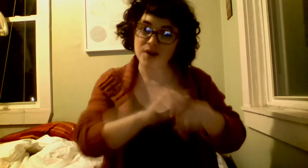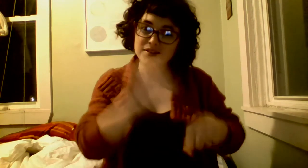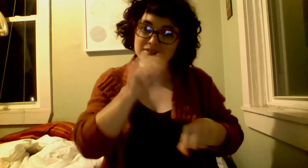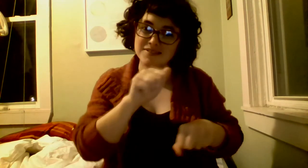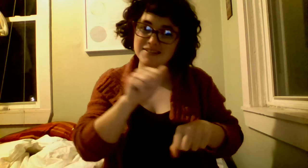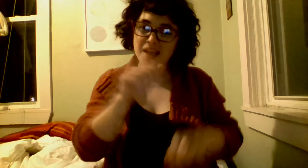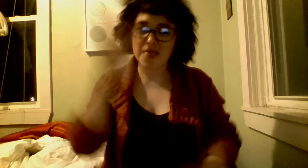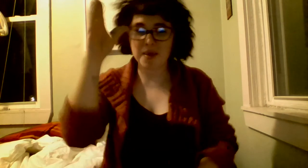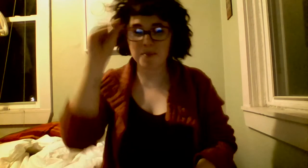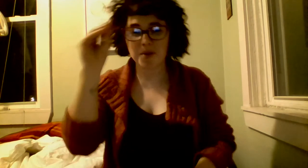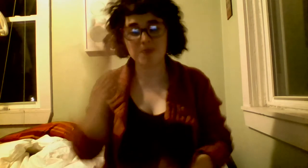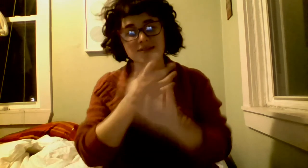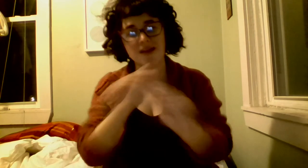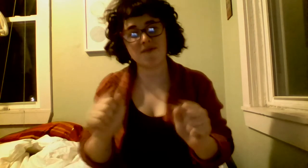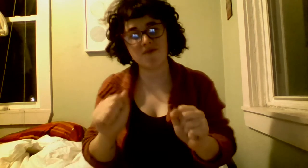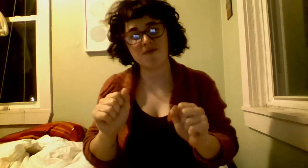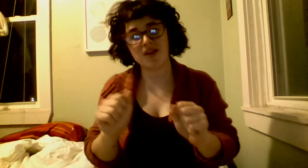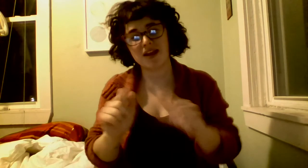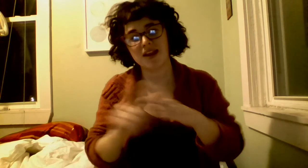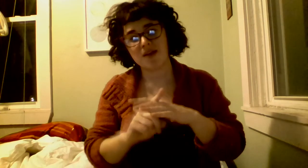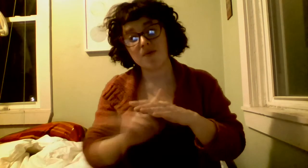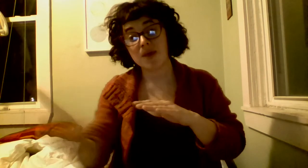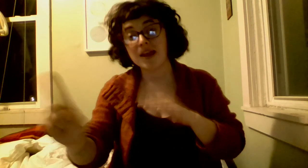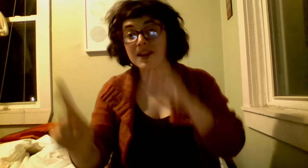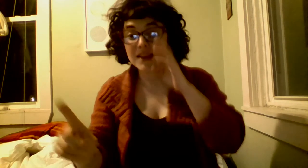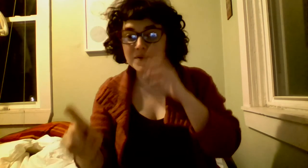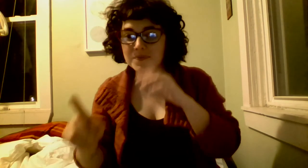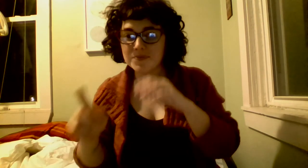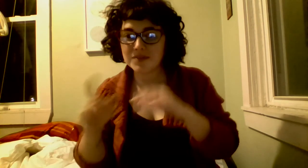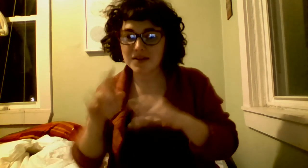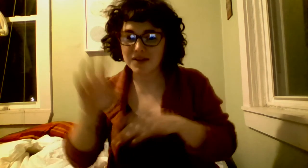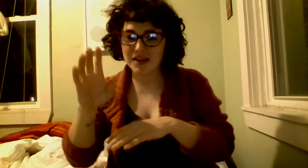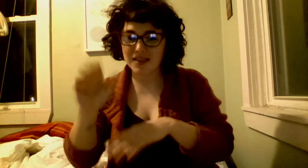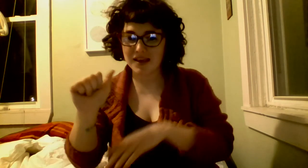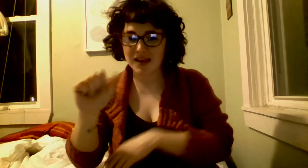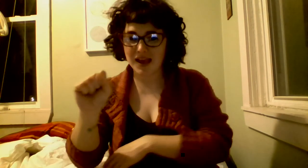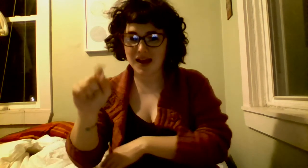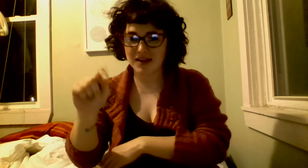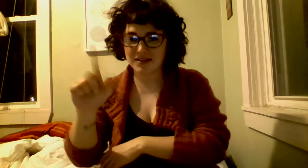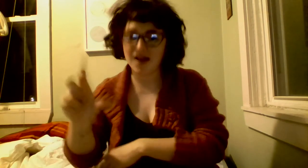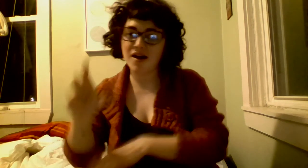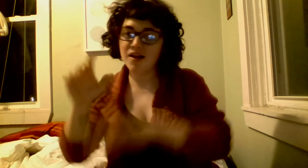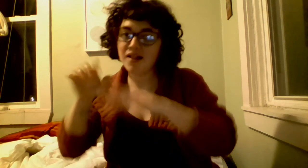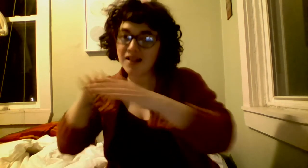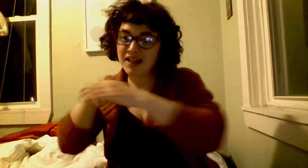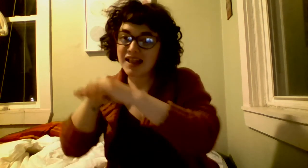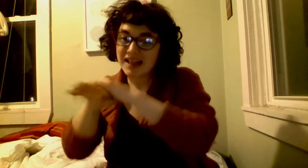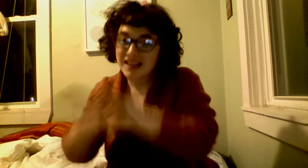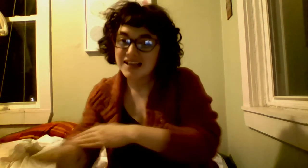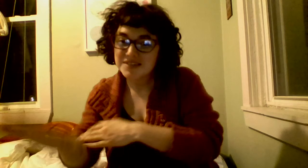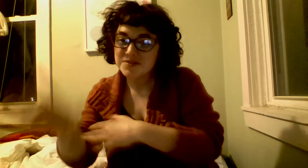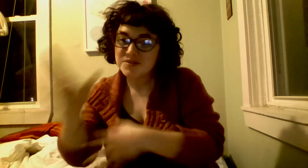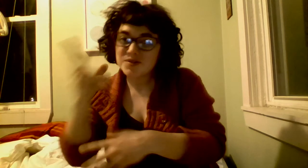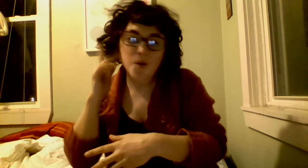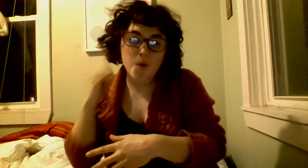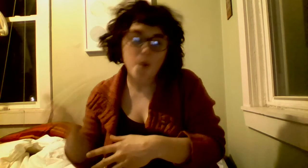seat, ran inside the castle, and got all the gold and diamonds and silver that he could carry out of the castle and brought it home to his parents. And